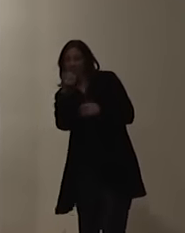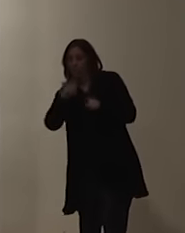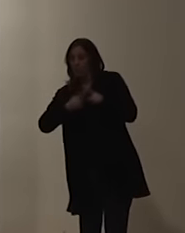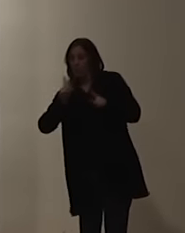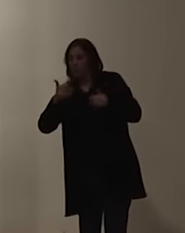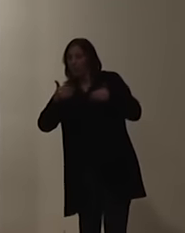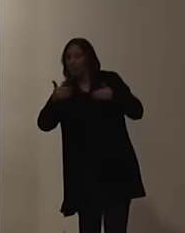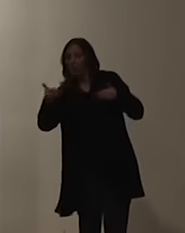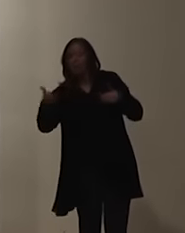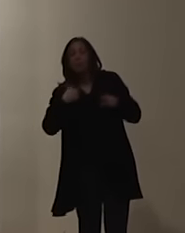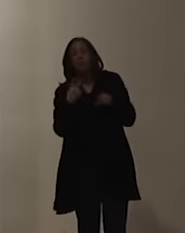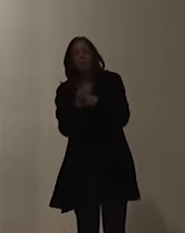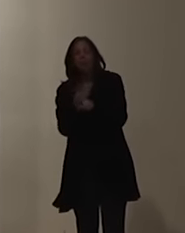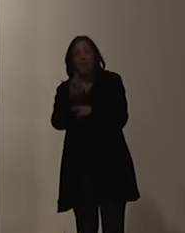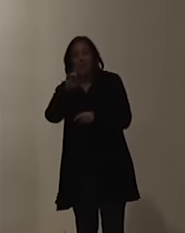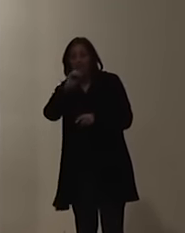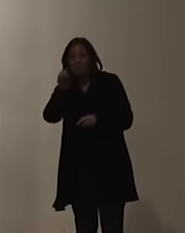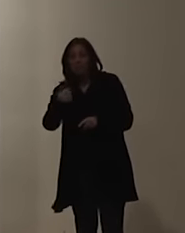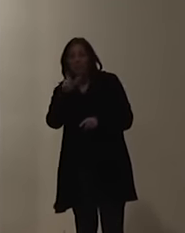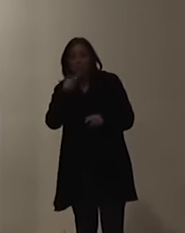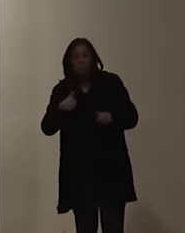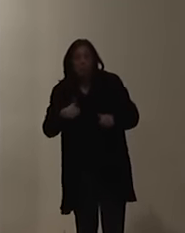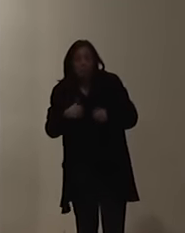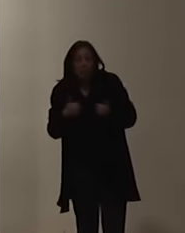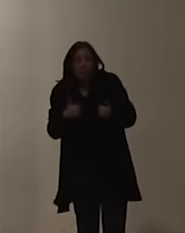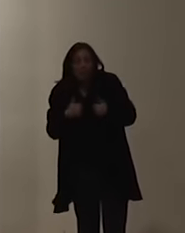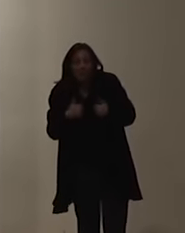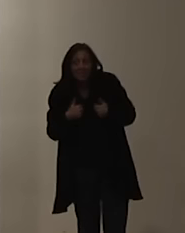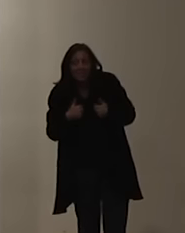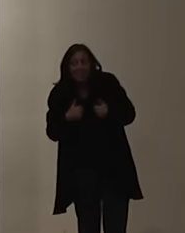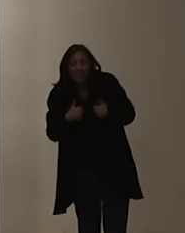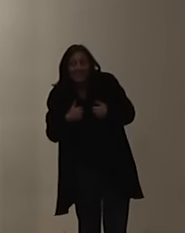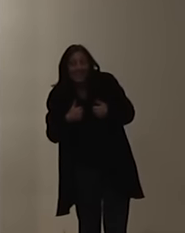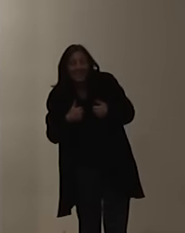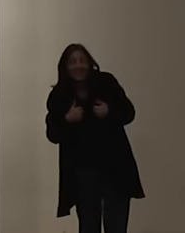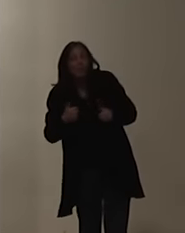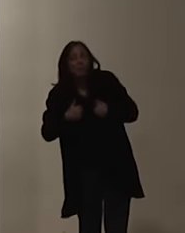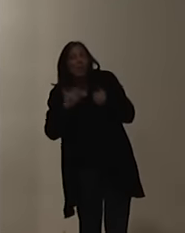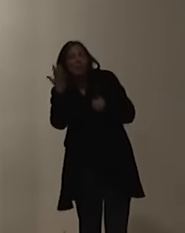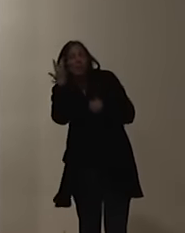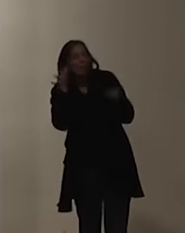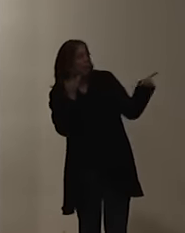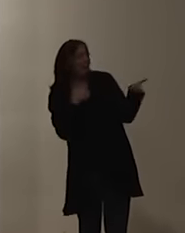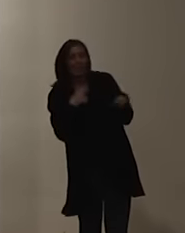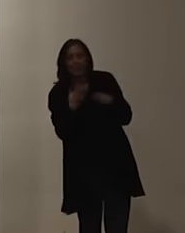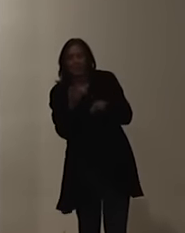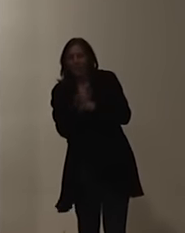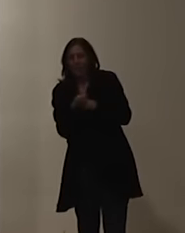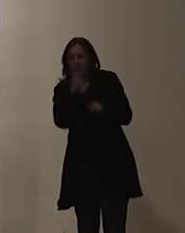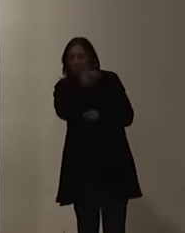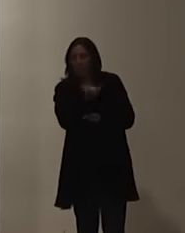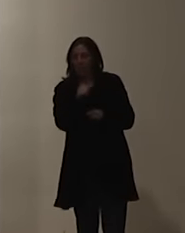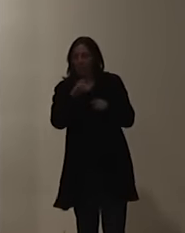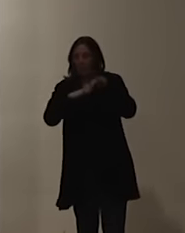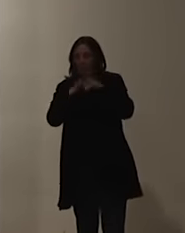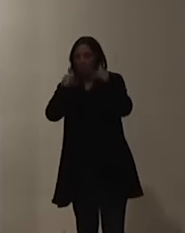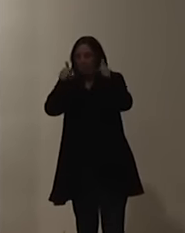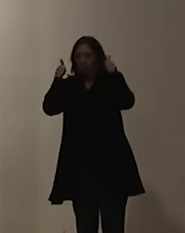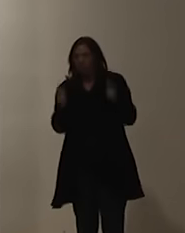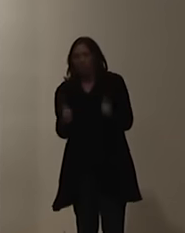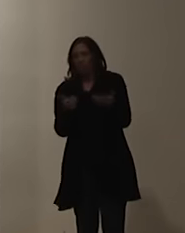who survived came out of that one little decrepit. I mean, our goal was to save a lot